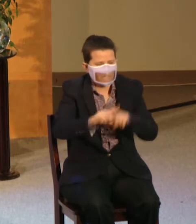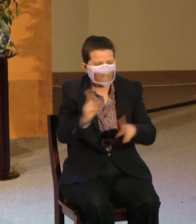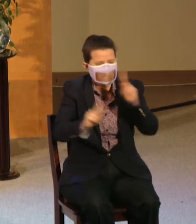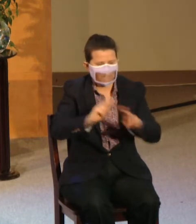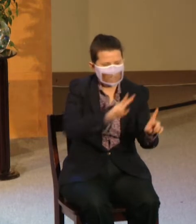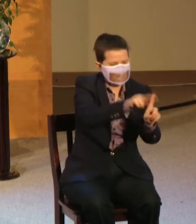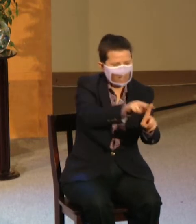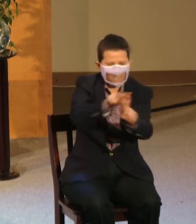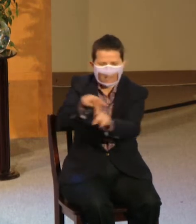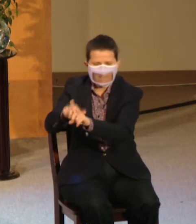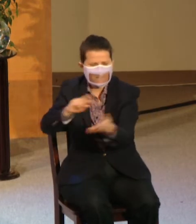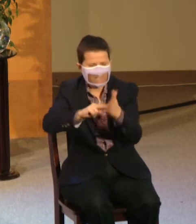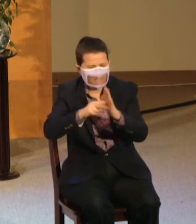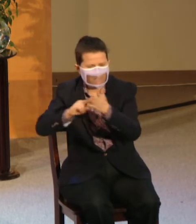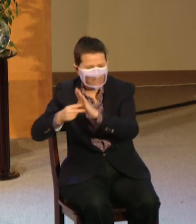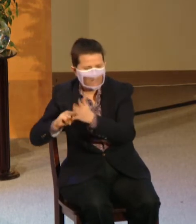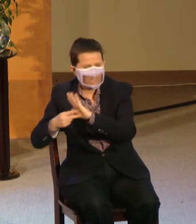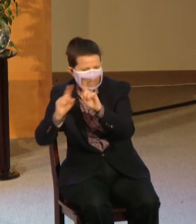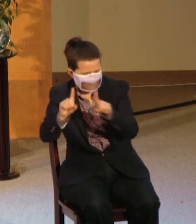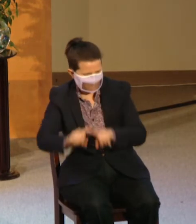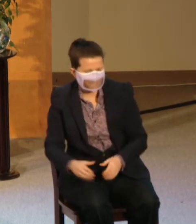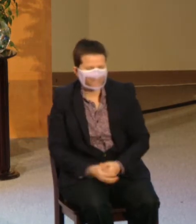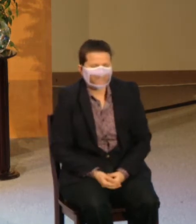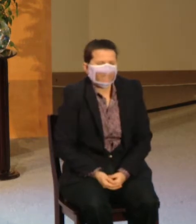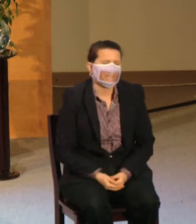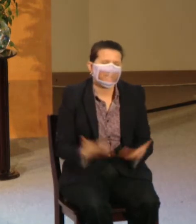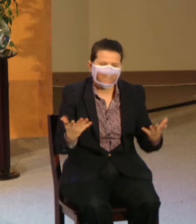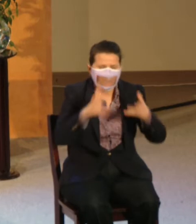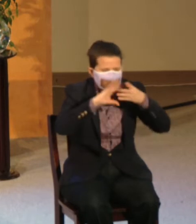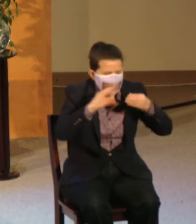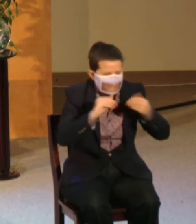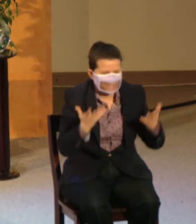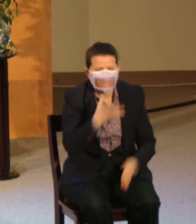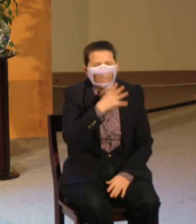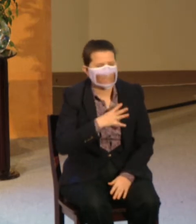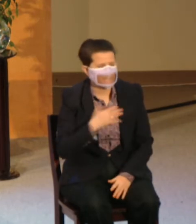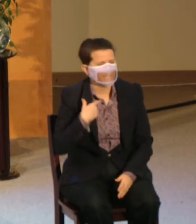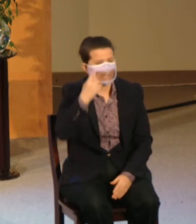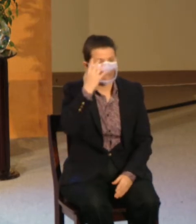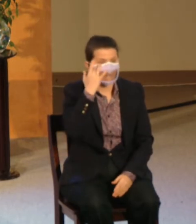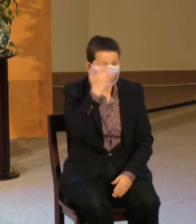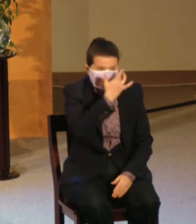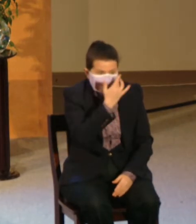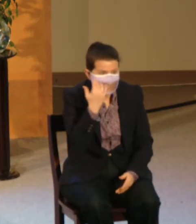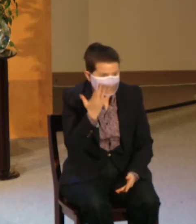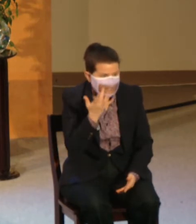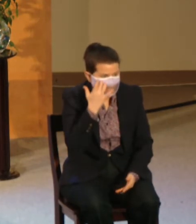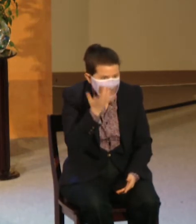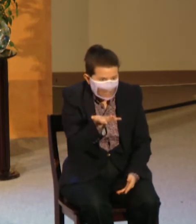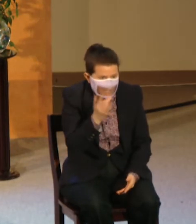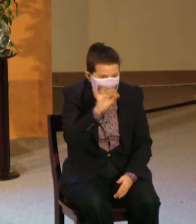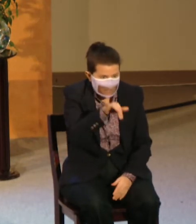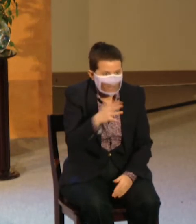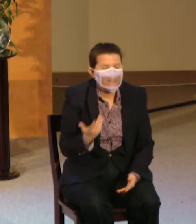went through the coffee grinds and the garbage, and she looked. She wasn't really worried. She kind of wanted a new pair, you know, those blue tinted